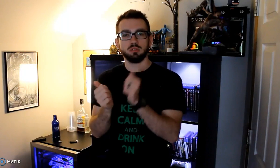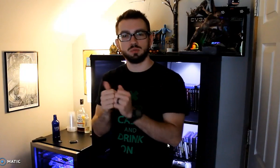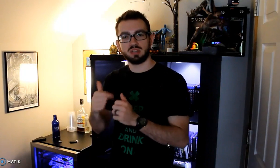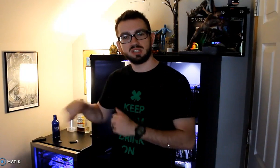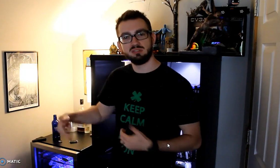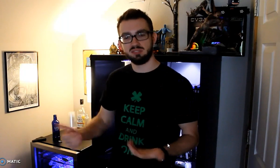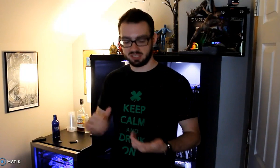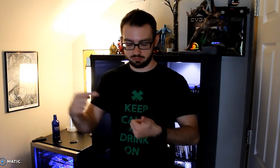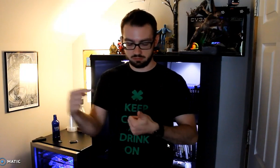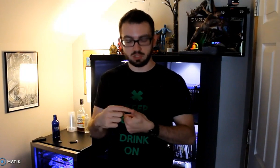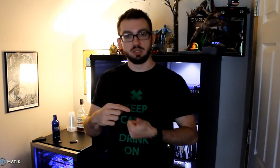people prefer.